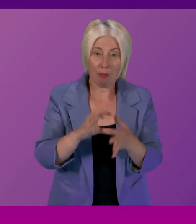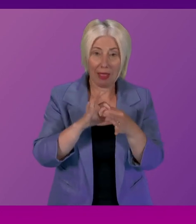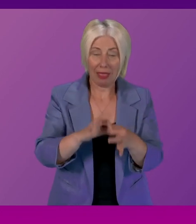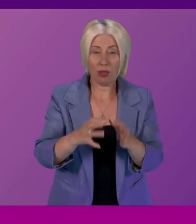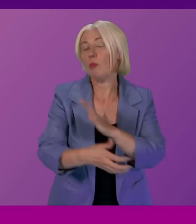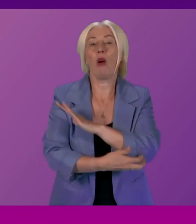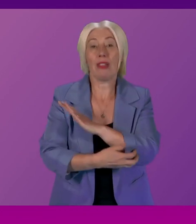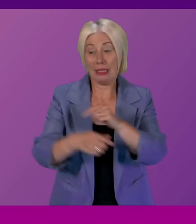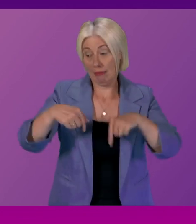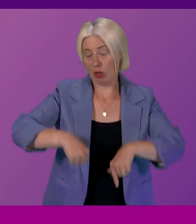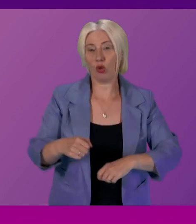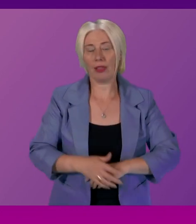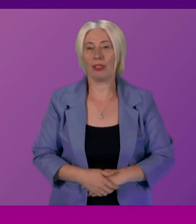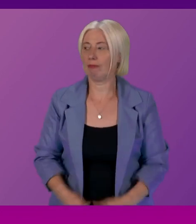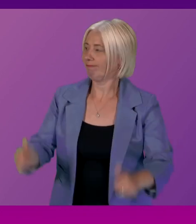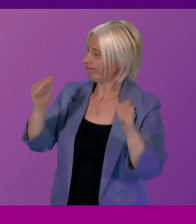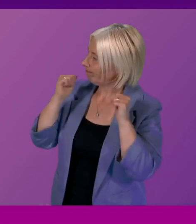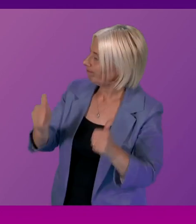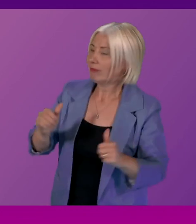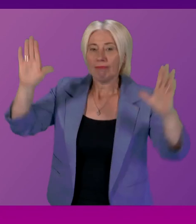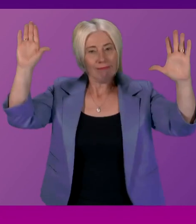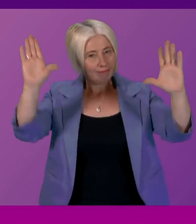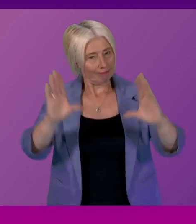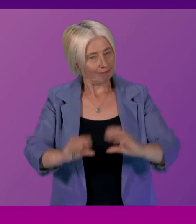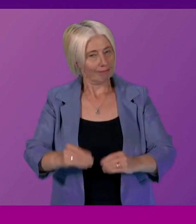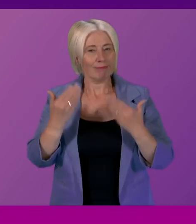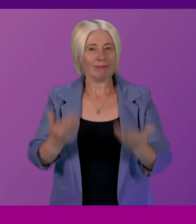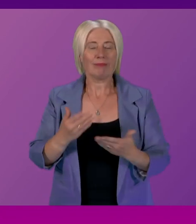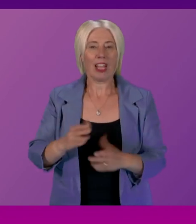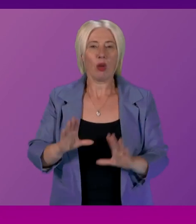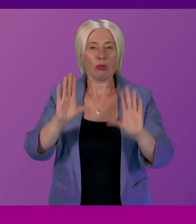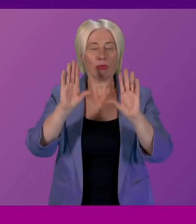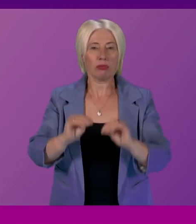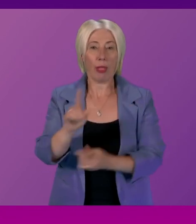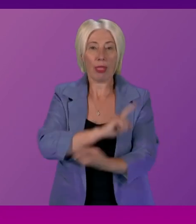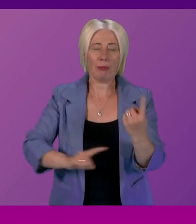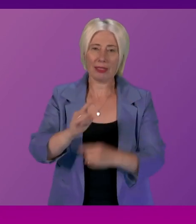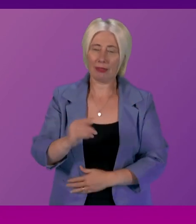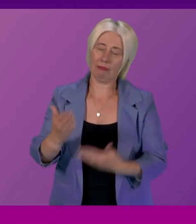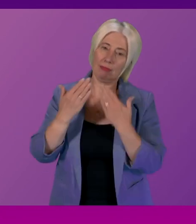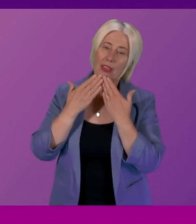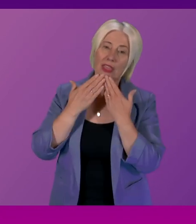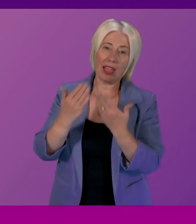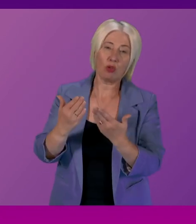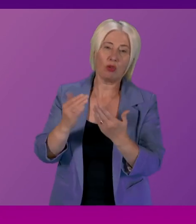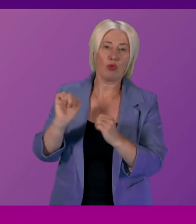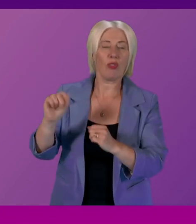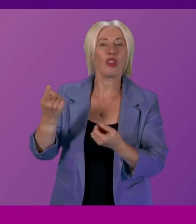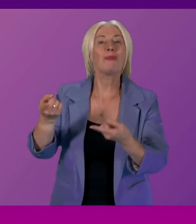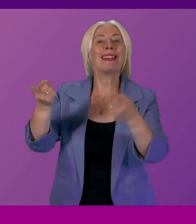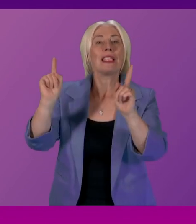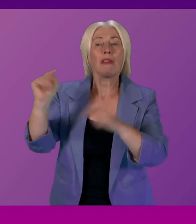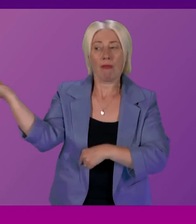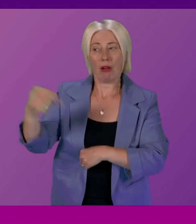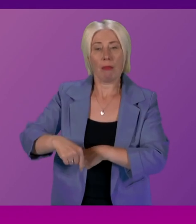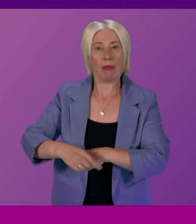poverty here in Scotland okay I'm going to wind it up there thank you very much indeed that concludes the meeting and I thank very much the first minister for